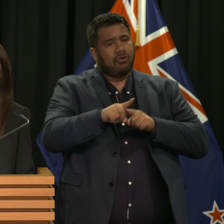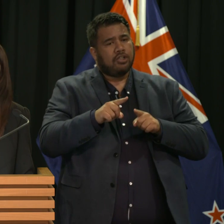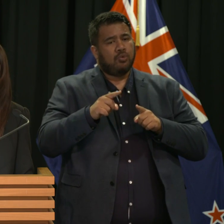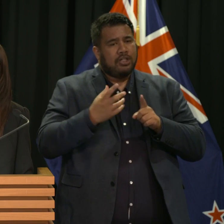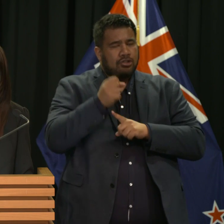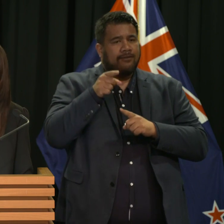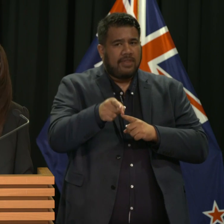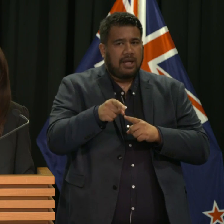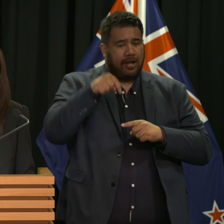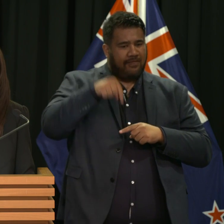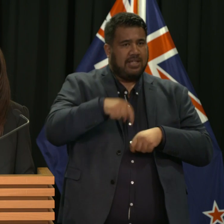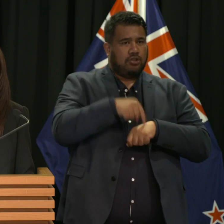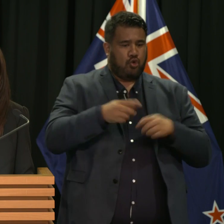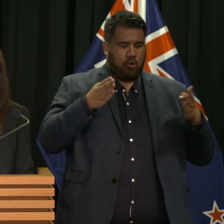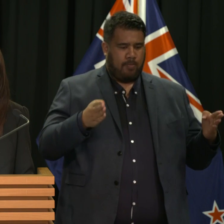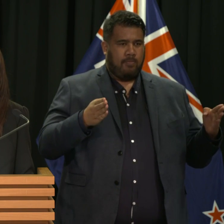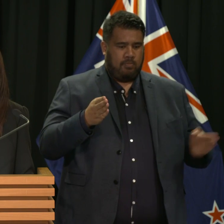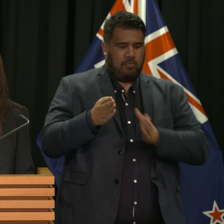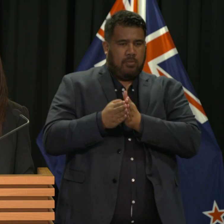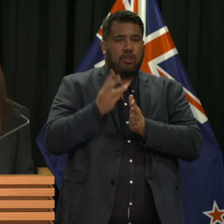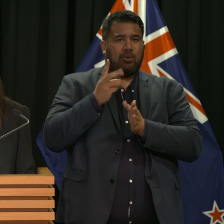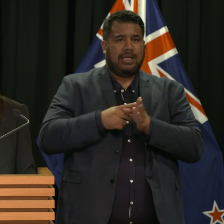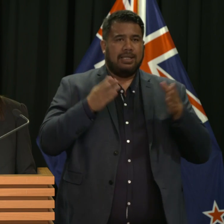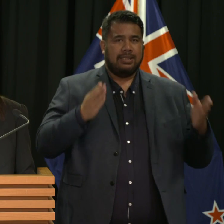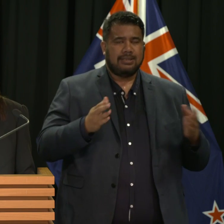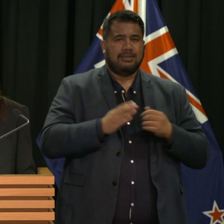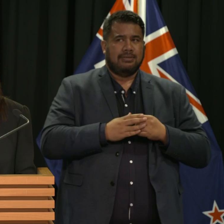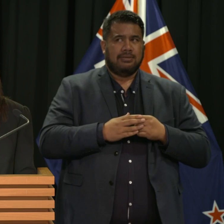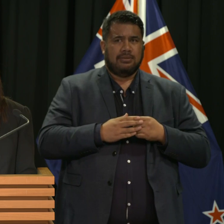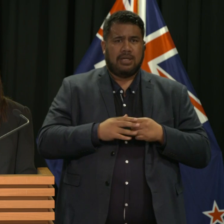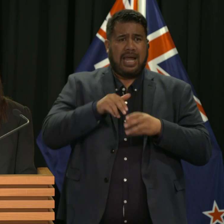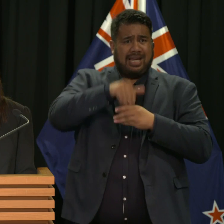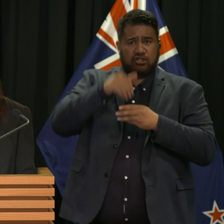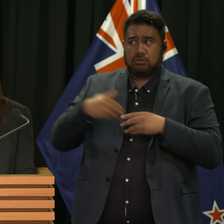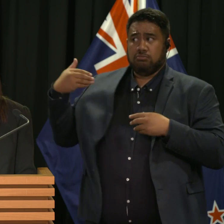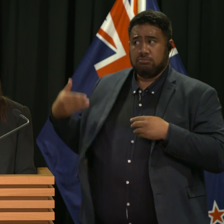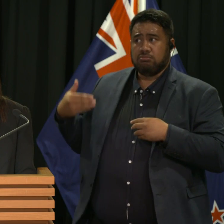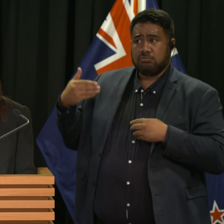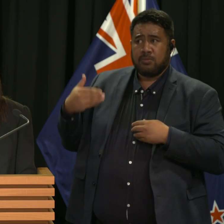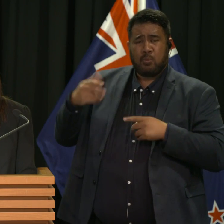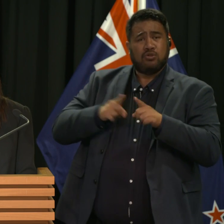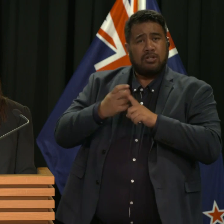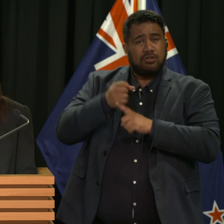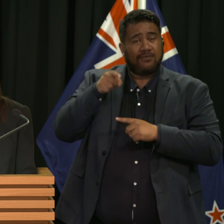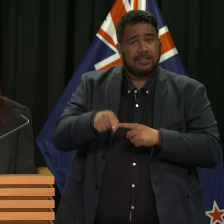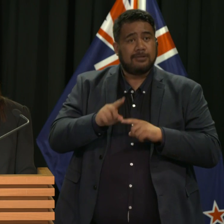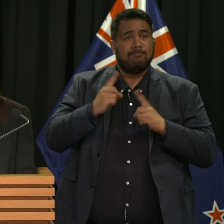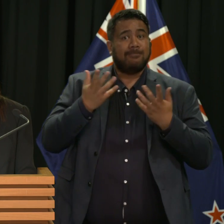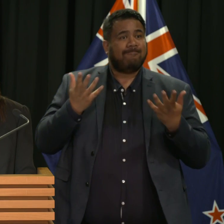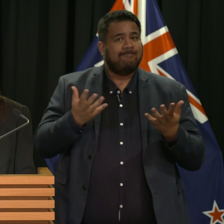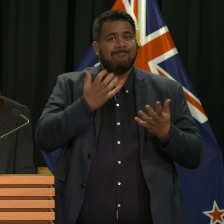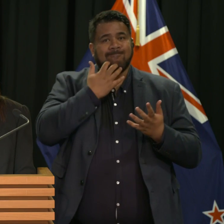term of government. And that was something we have done for multiple elections now. And as I say, while